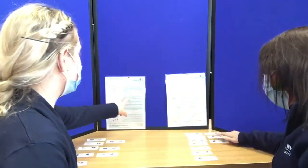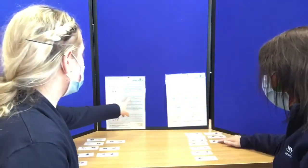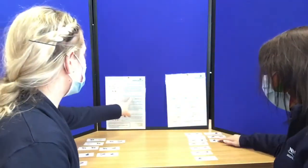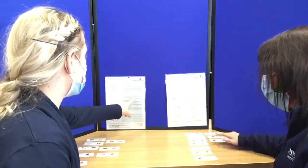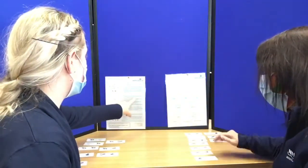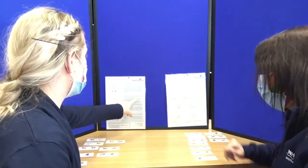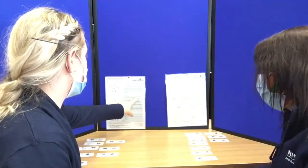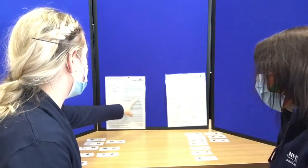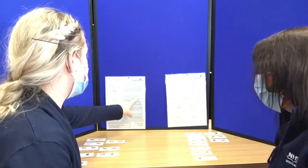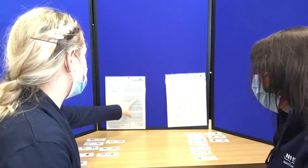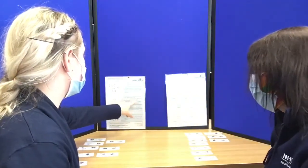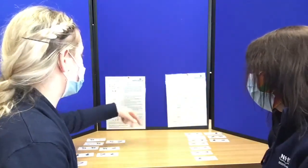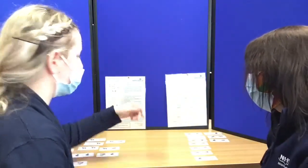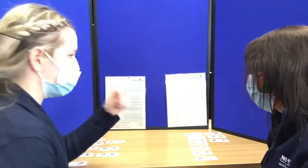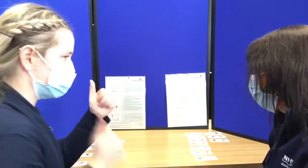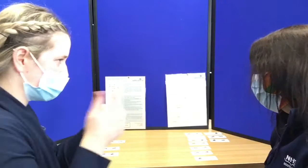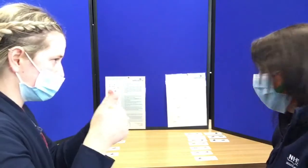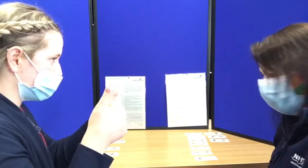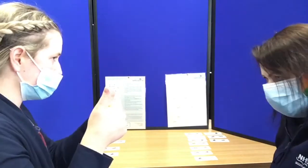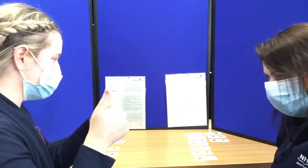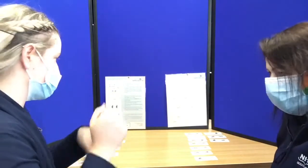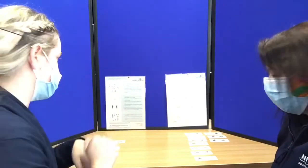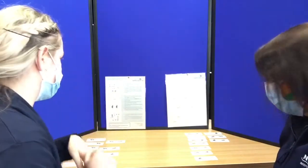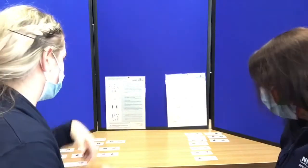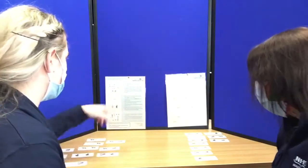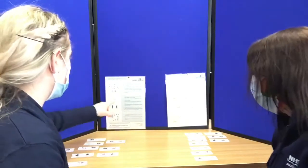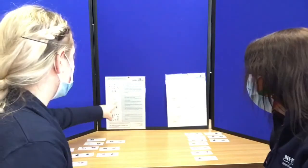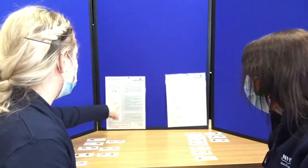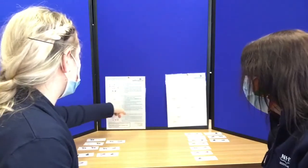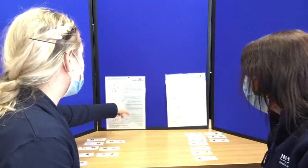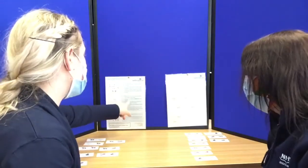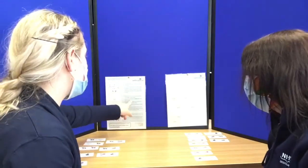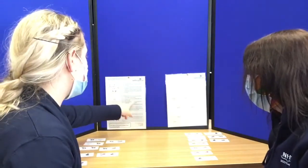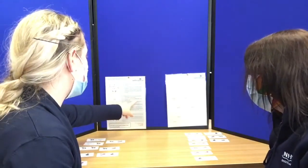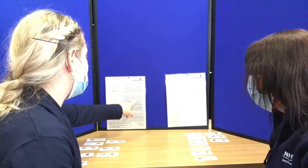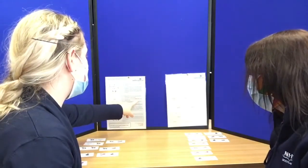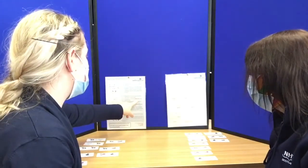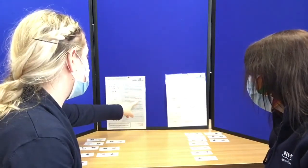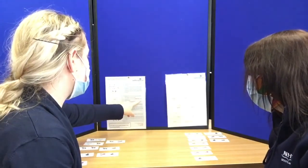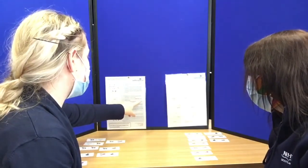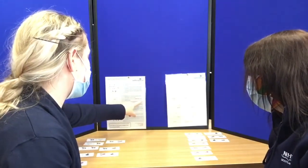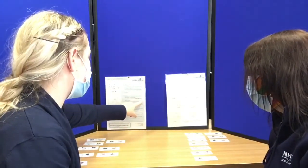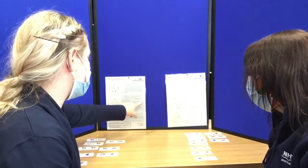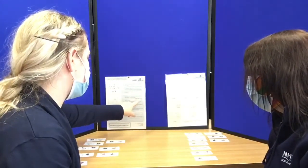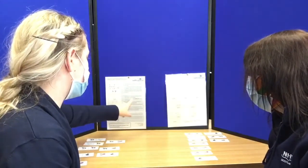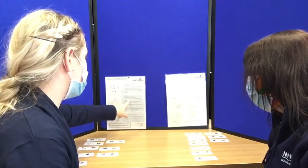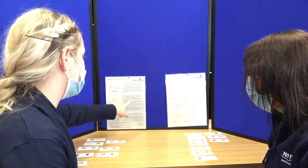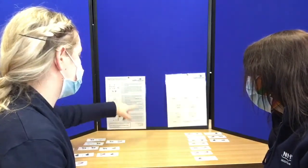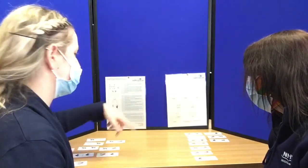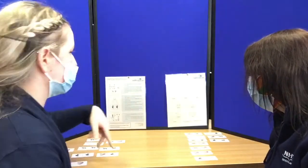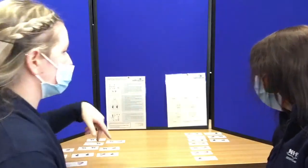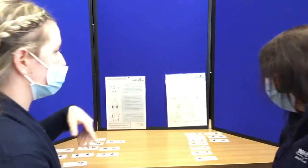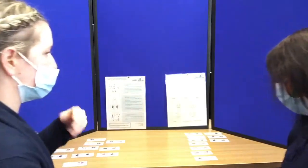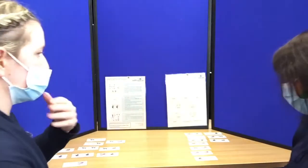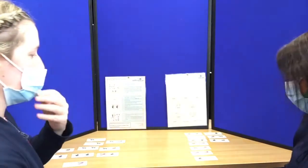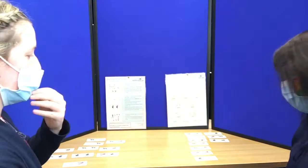Shuffle the animal cards. Right, we've done that. The person who has the double cat card is the first